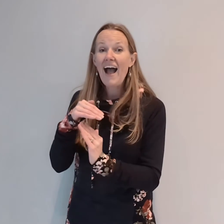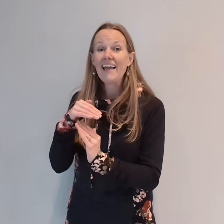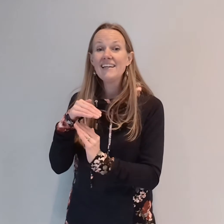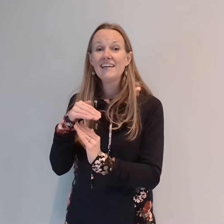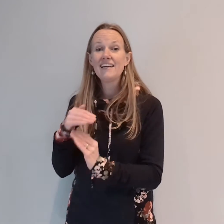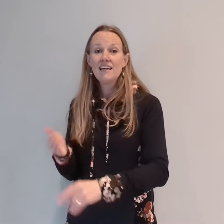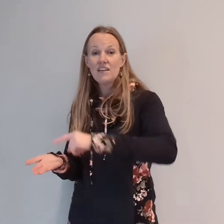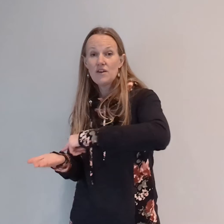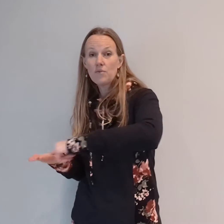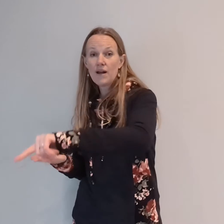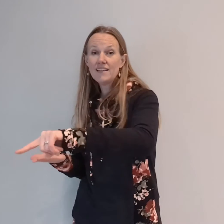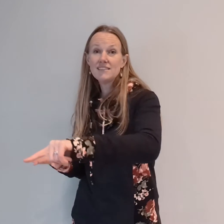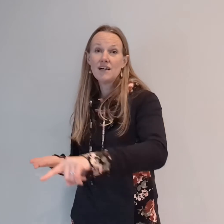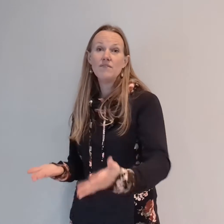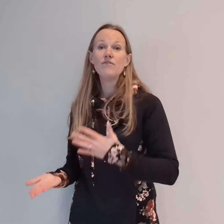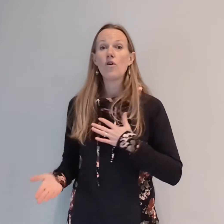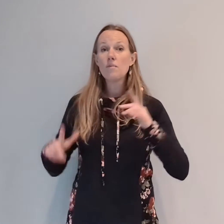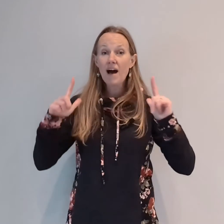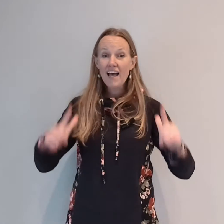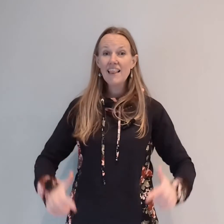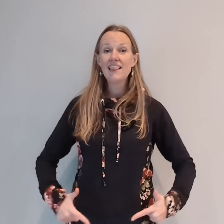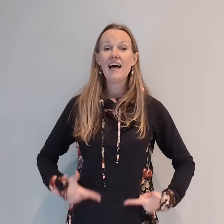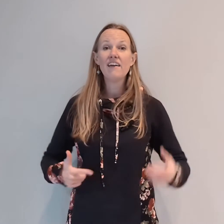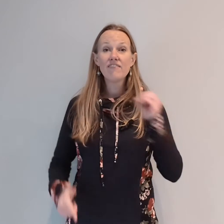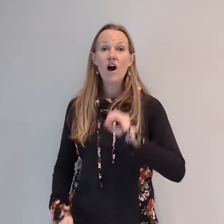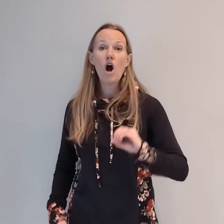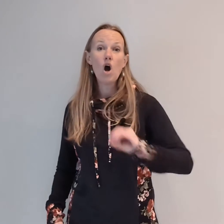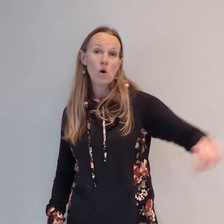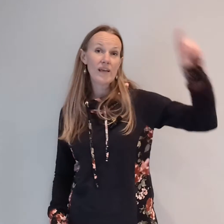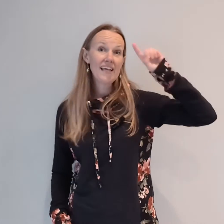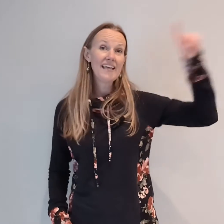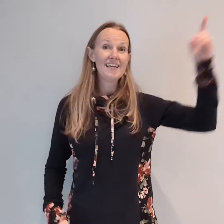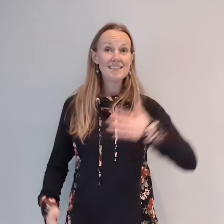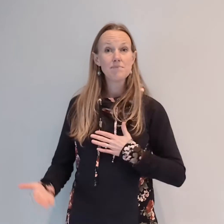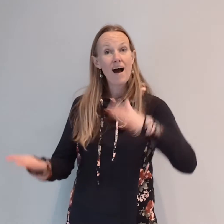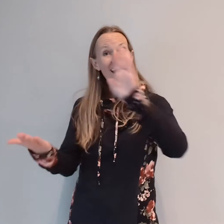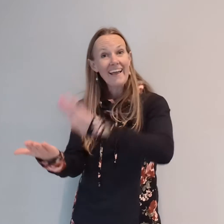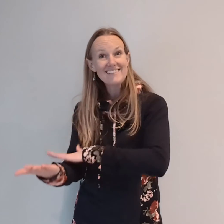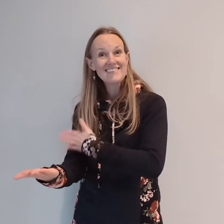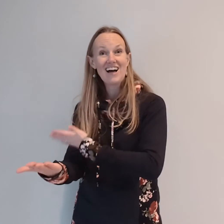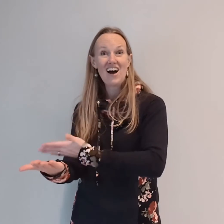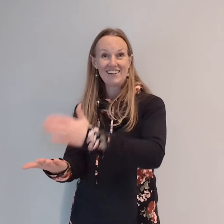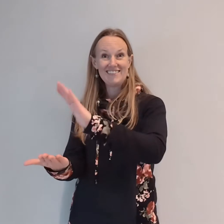hide, the ransom for my life. Oh, he is my song.